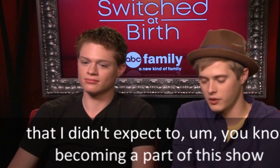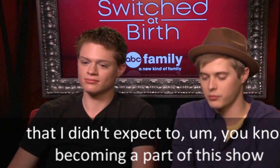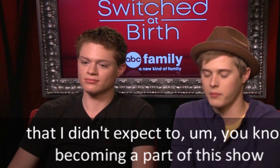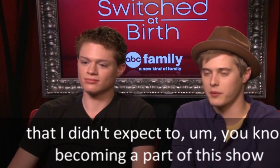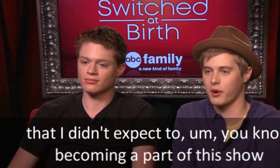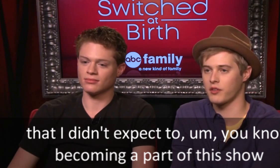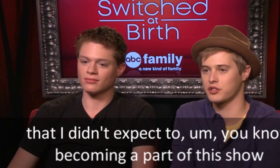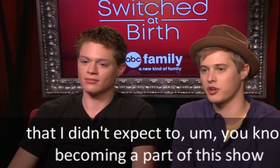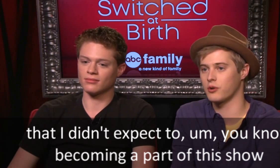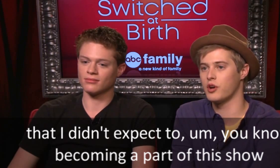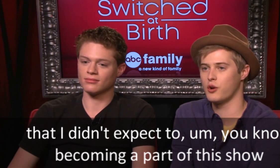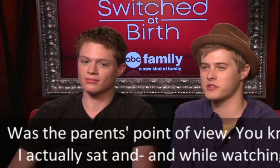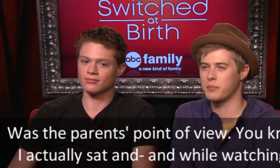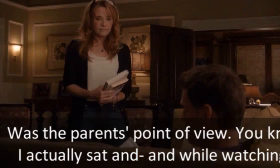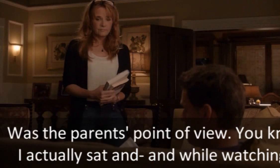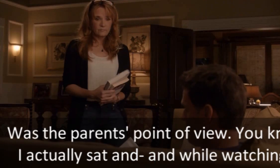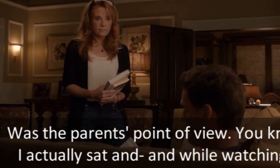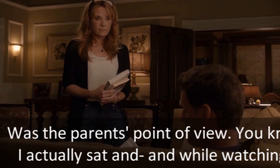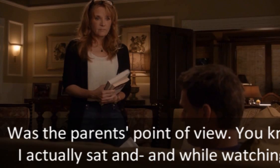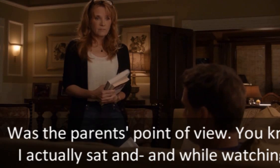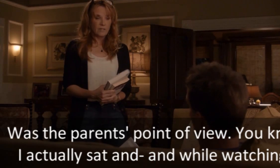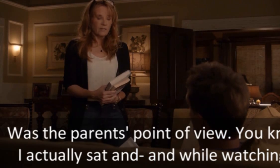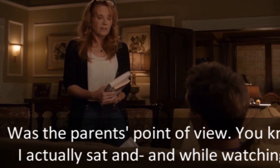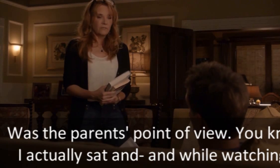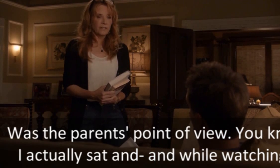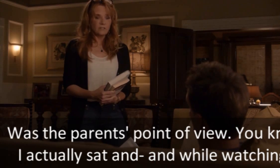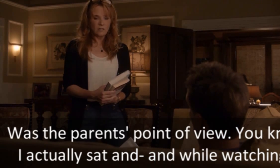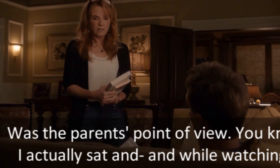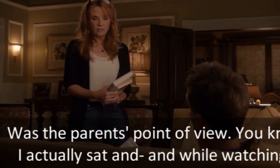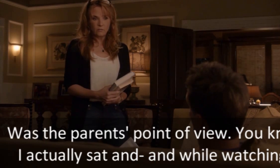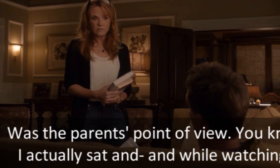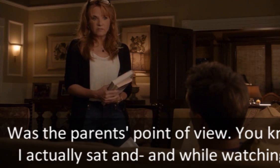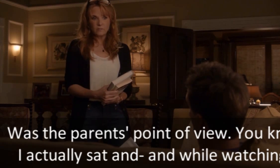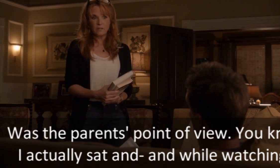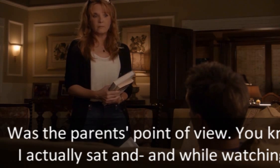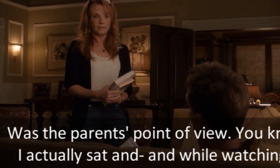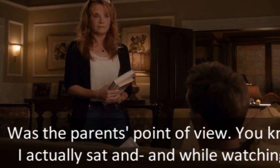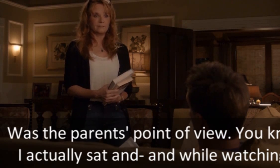know, coming a part of the show, was the parents' point of view. You know, I actually